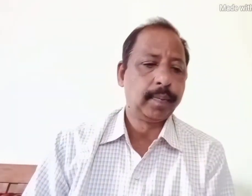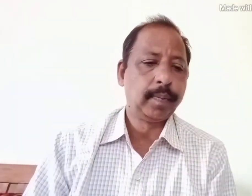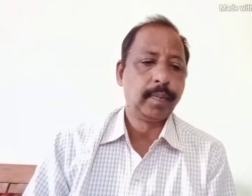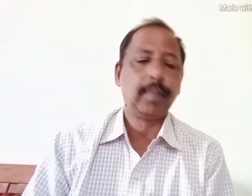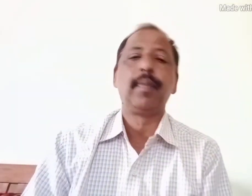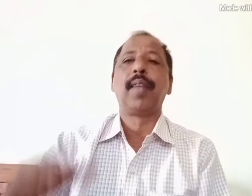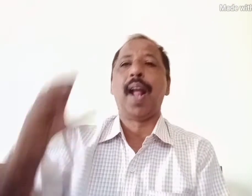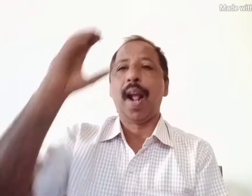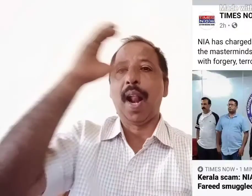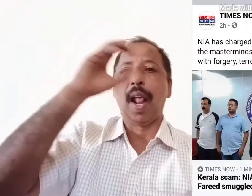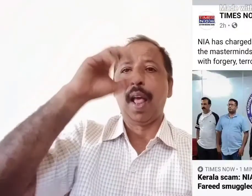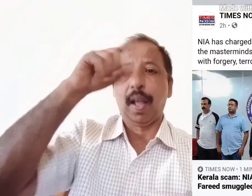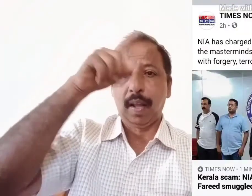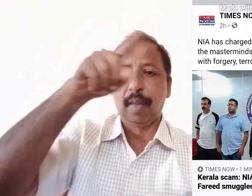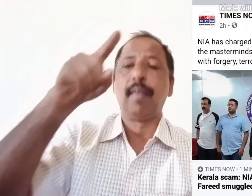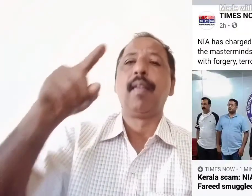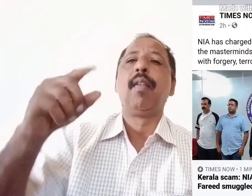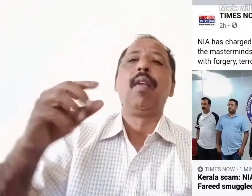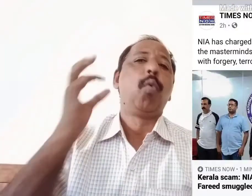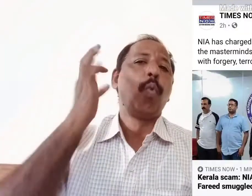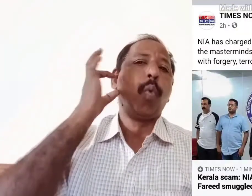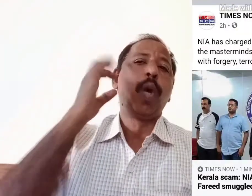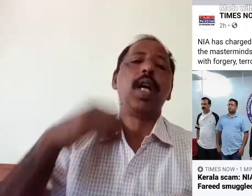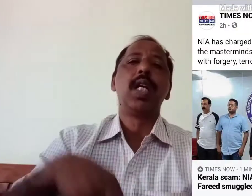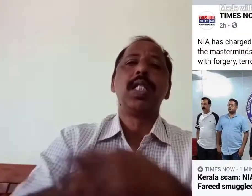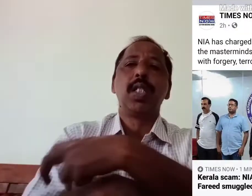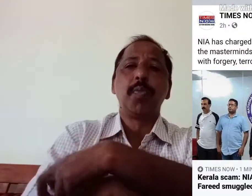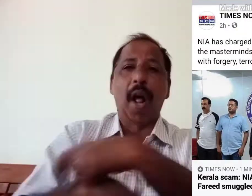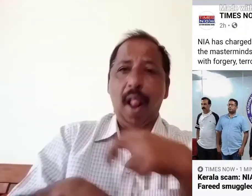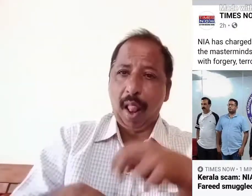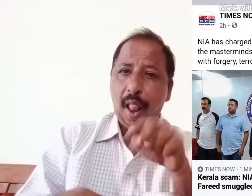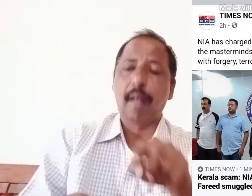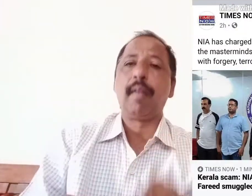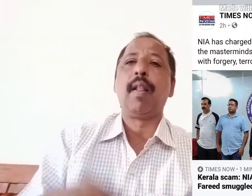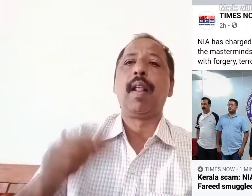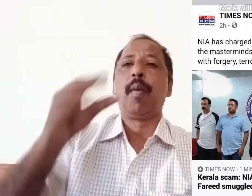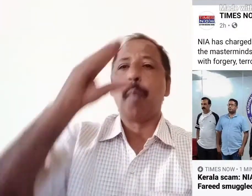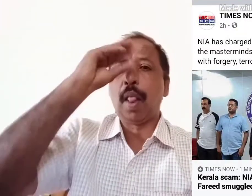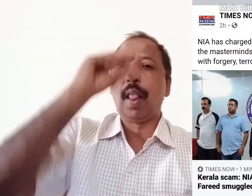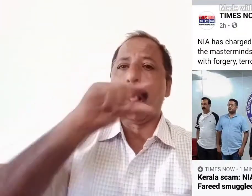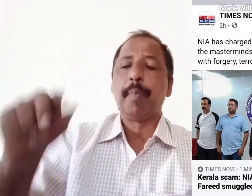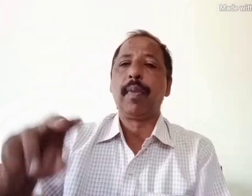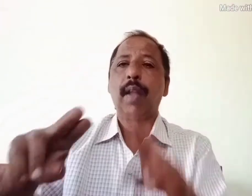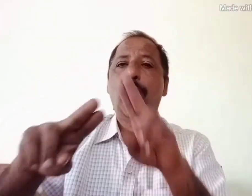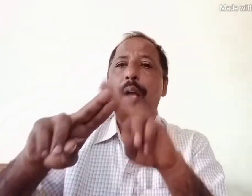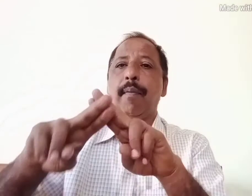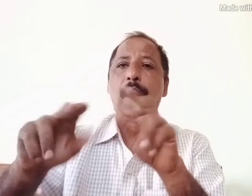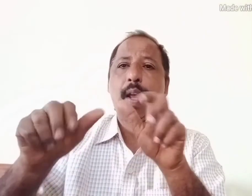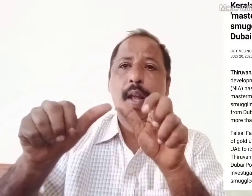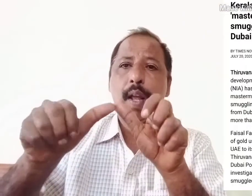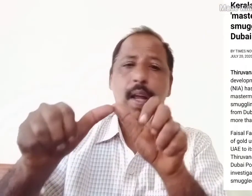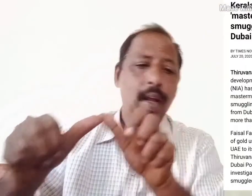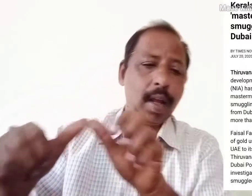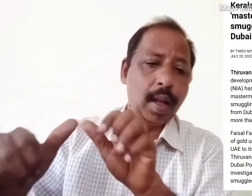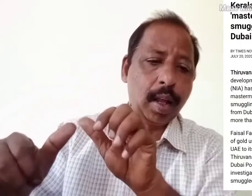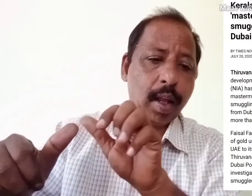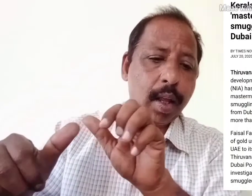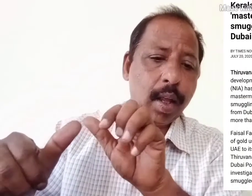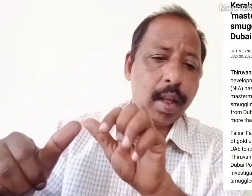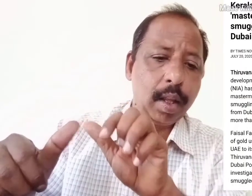fatalize it. So Chetil Nagar is also now speaking on this issue which drives from what